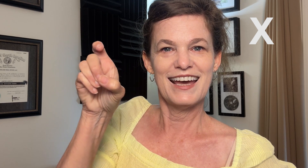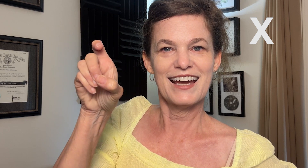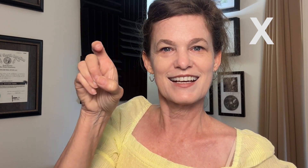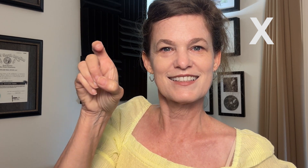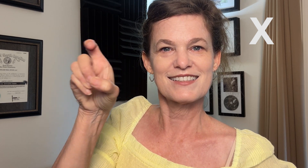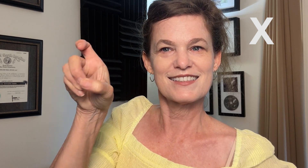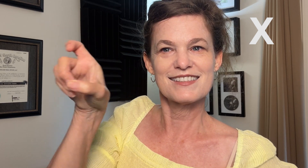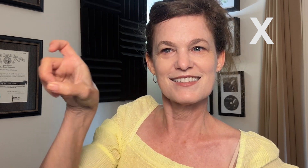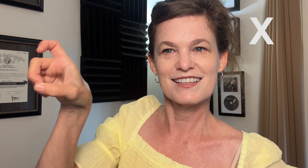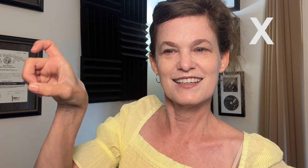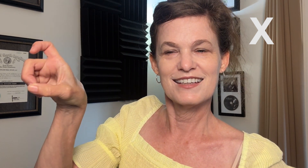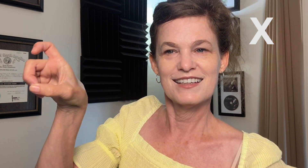X,